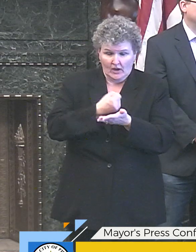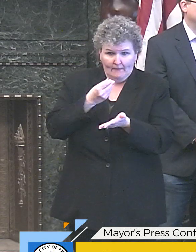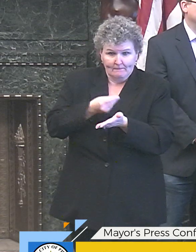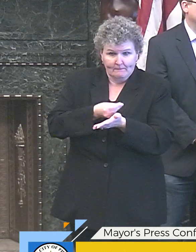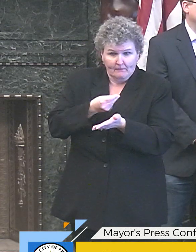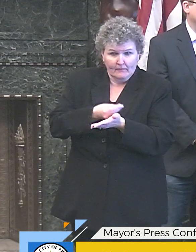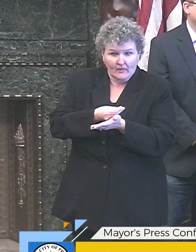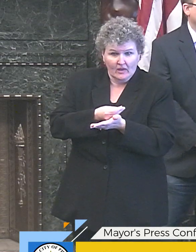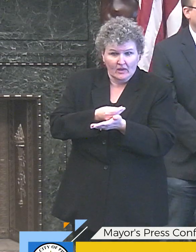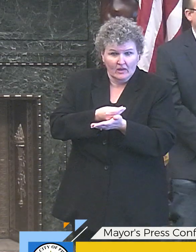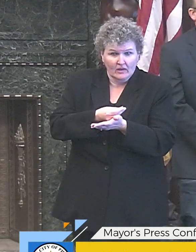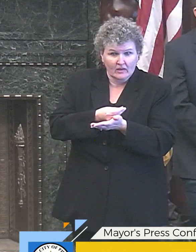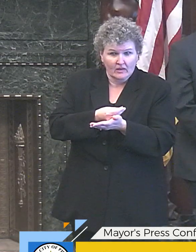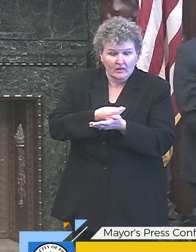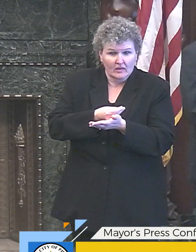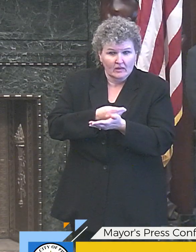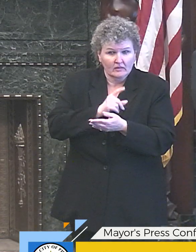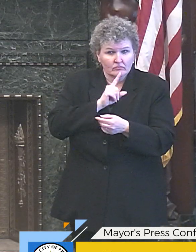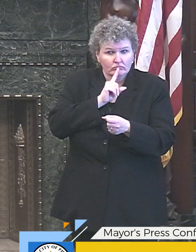undocumented?